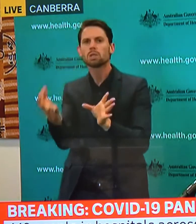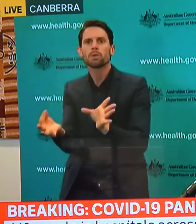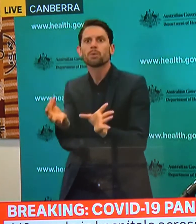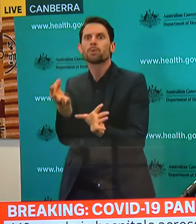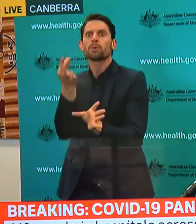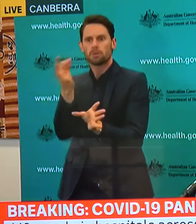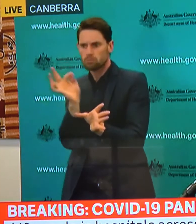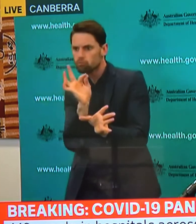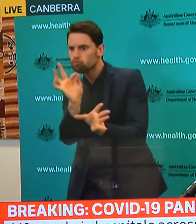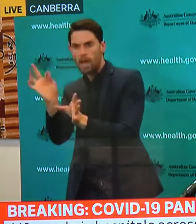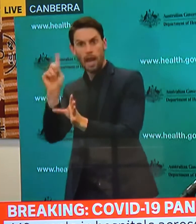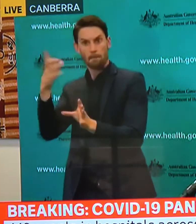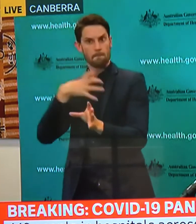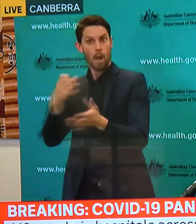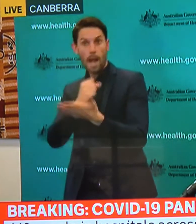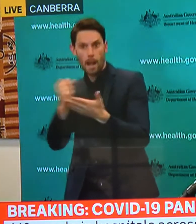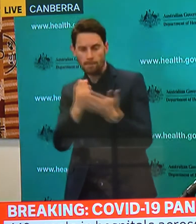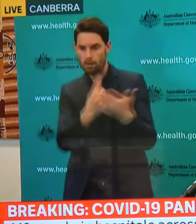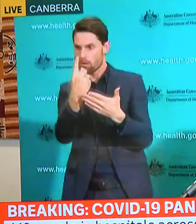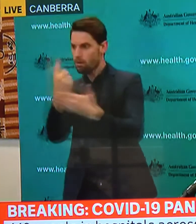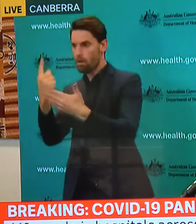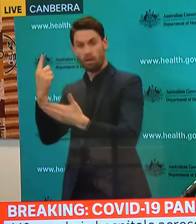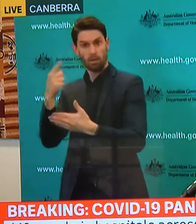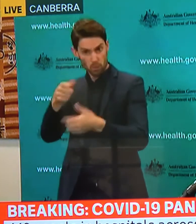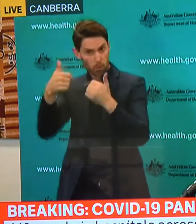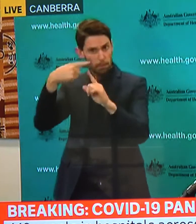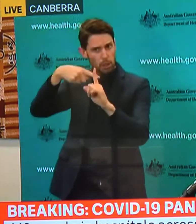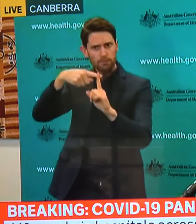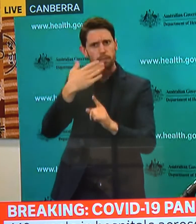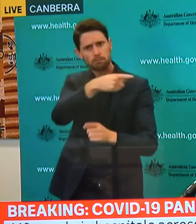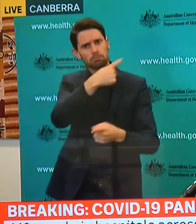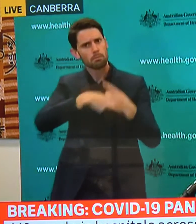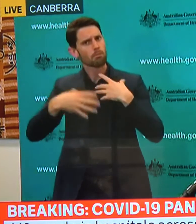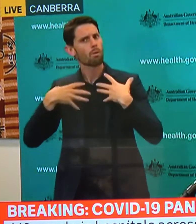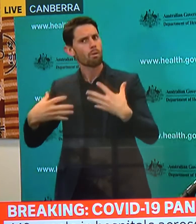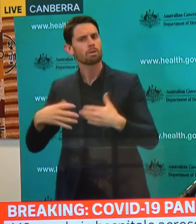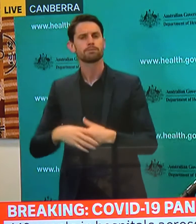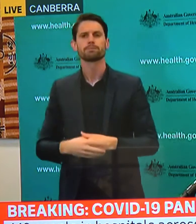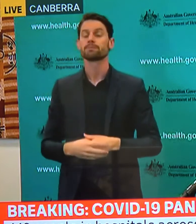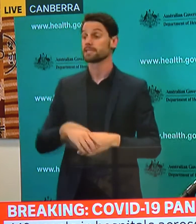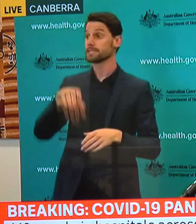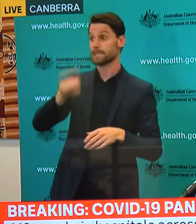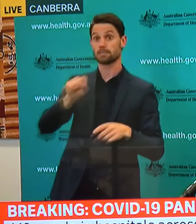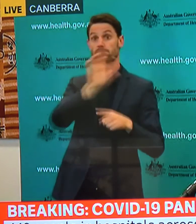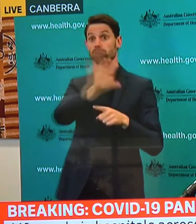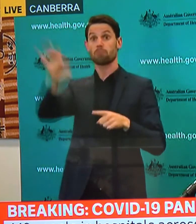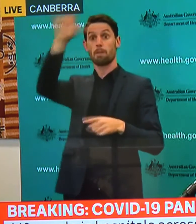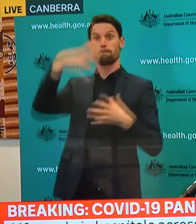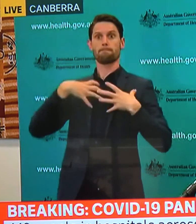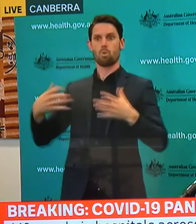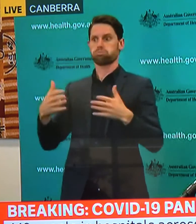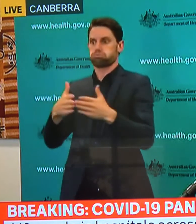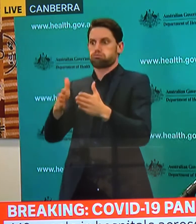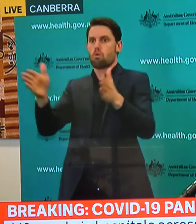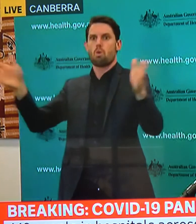reflect more accurately the level of community transmission? Yes, so states have started to loosen